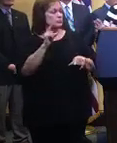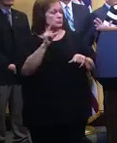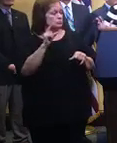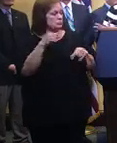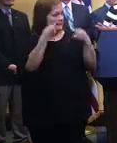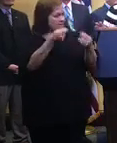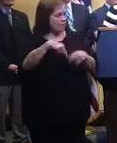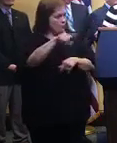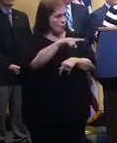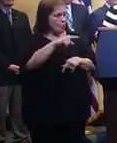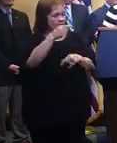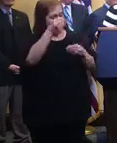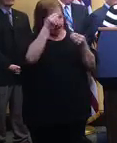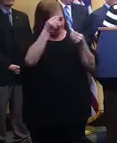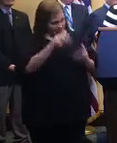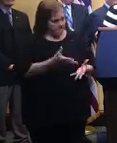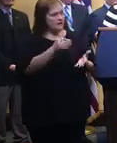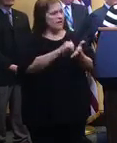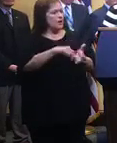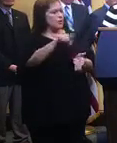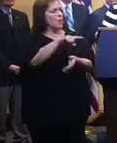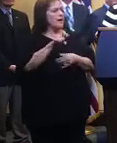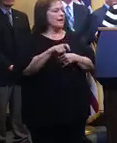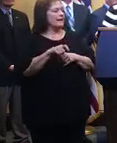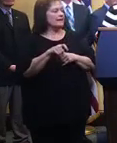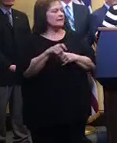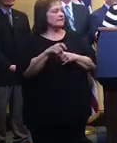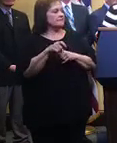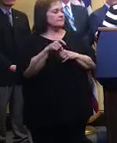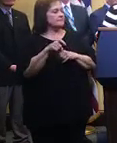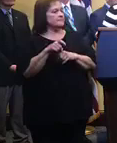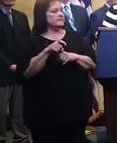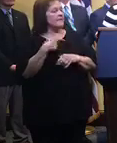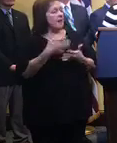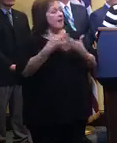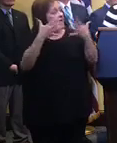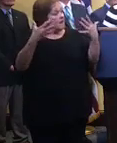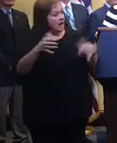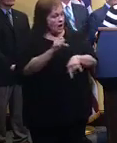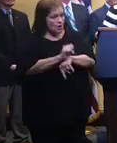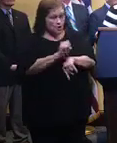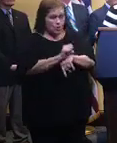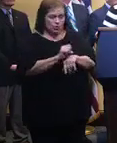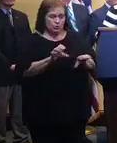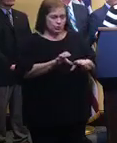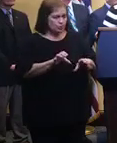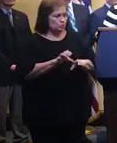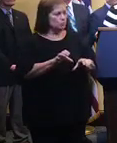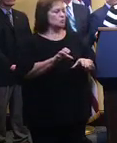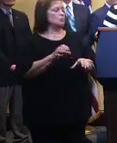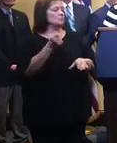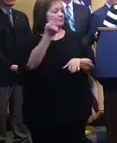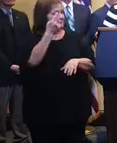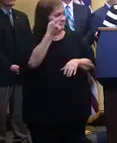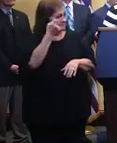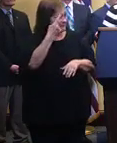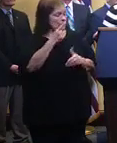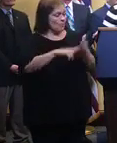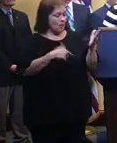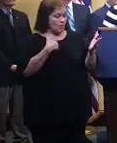course. That's really the overall intent. We have work to do. We need resources to do it, but the resources that we